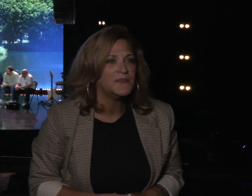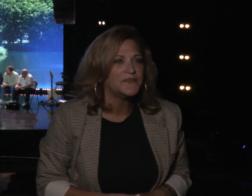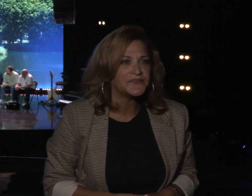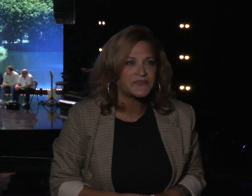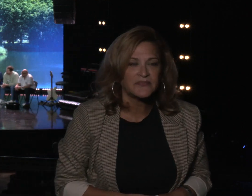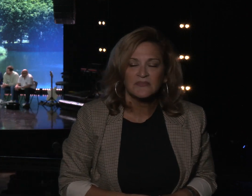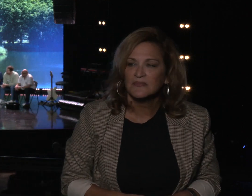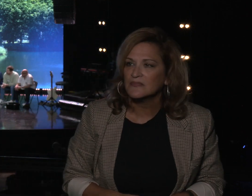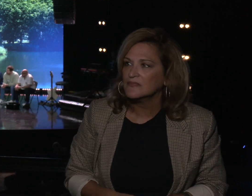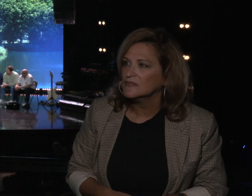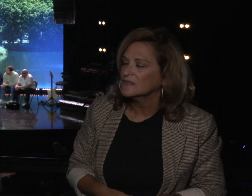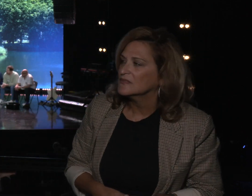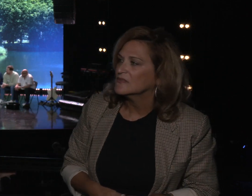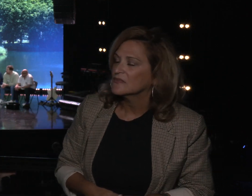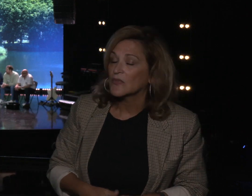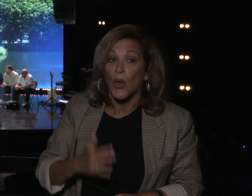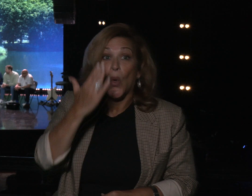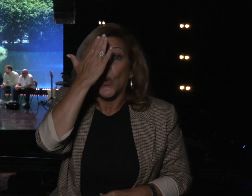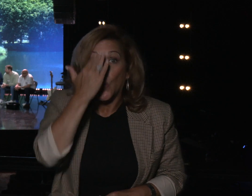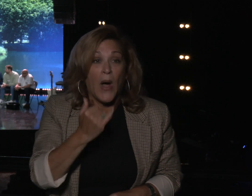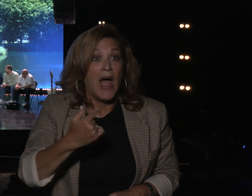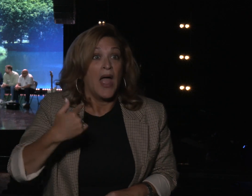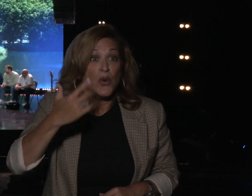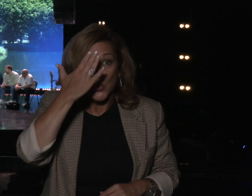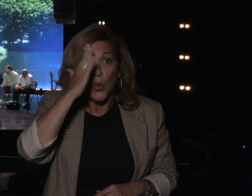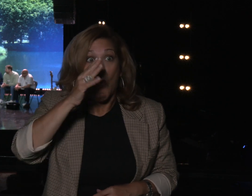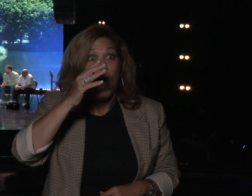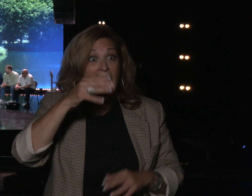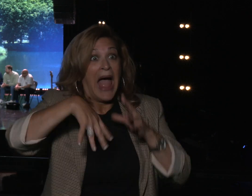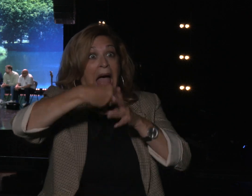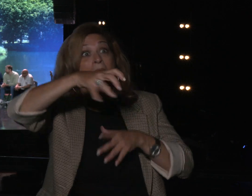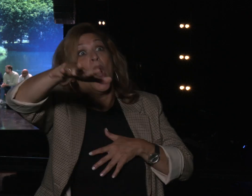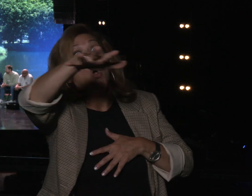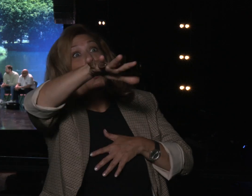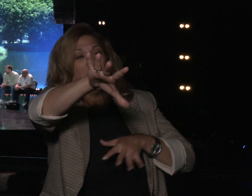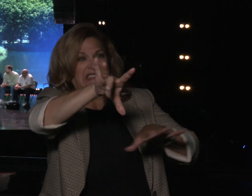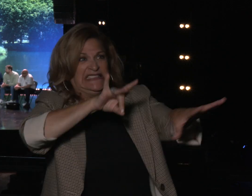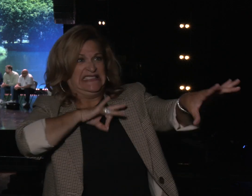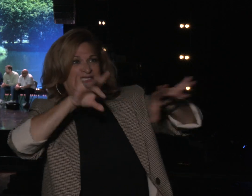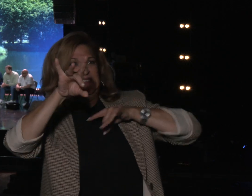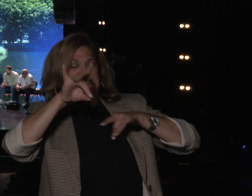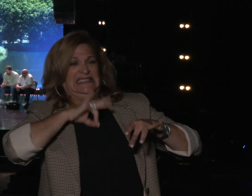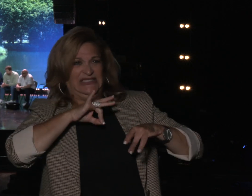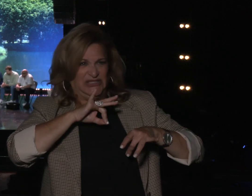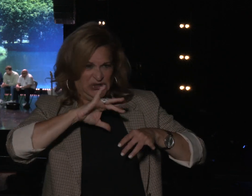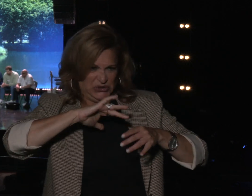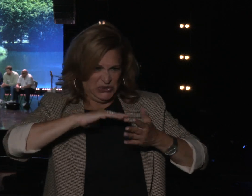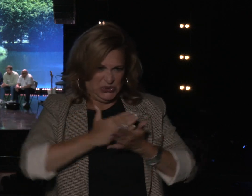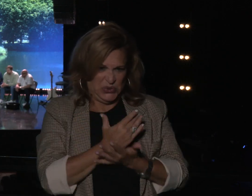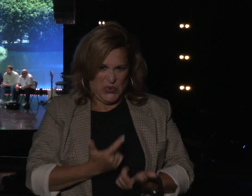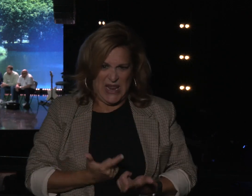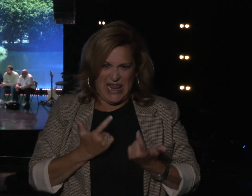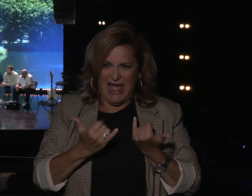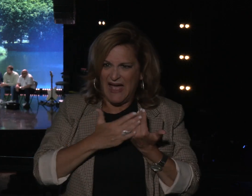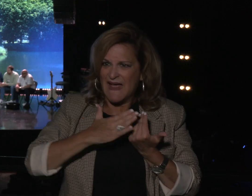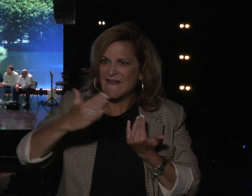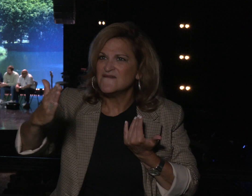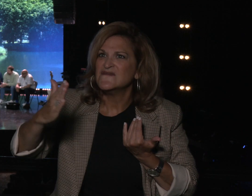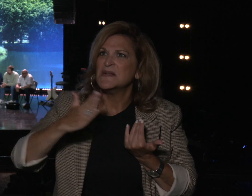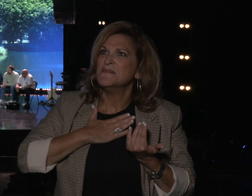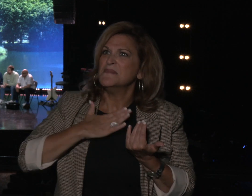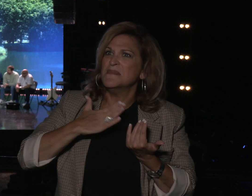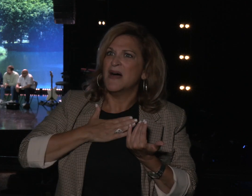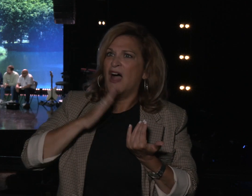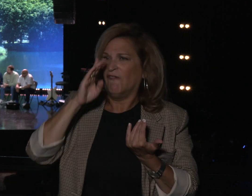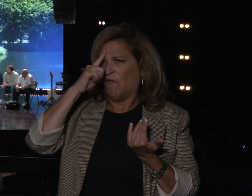So that we're not tracking the dirt from outside into the new house, into the new setting, into the new season, into the new moments